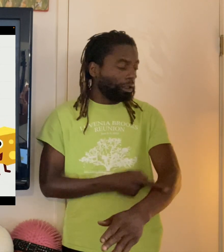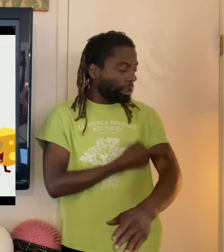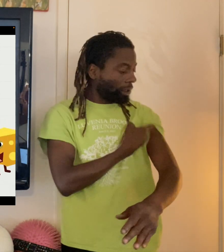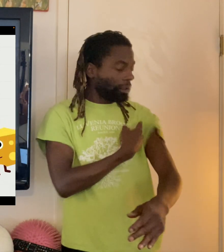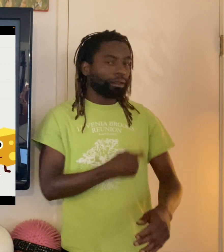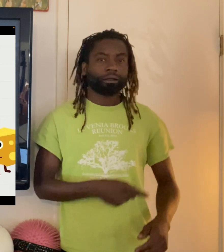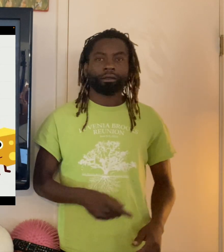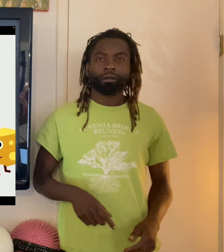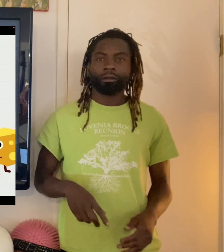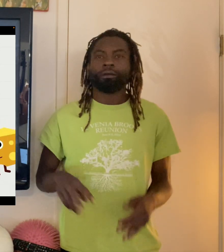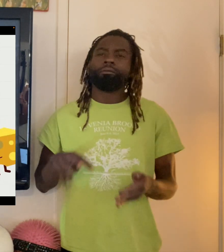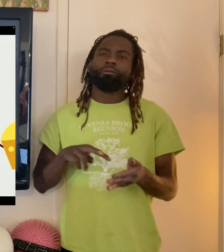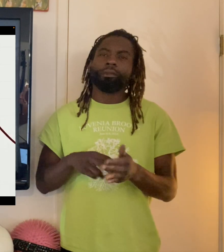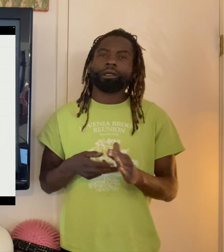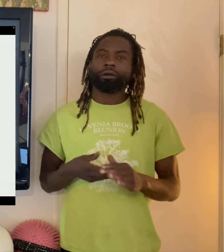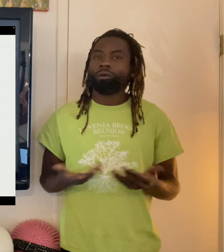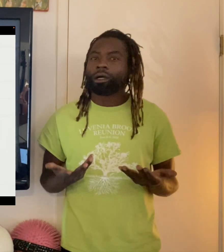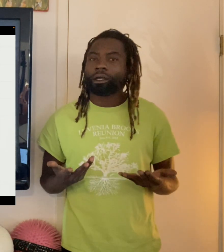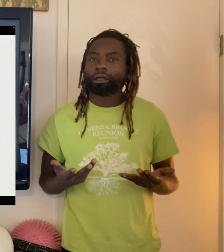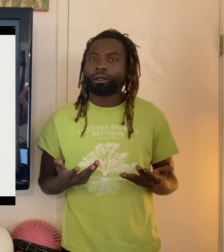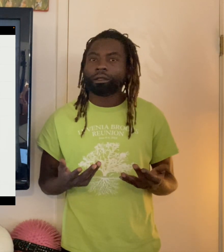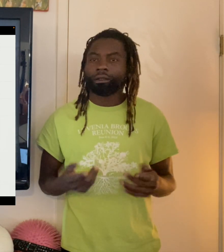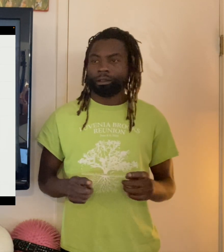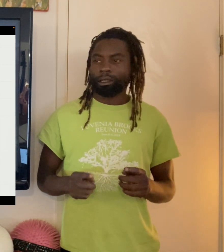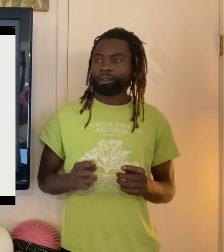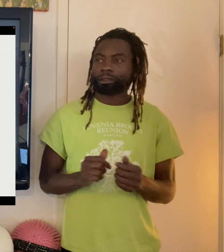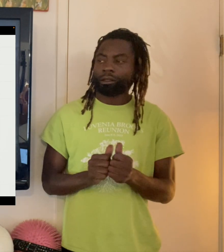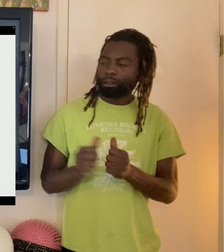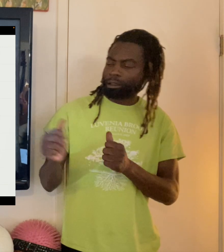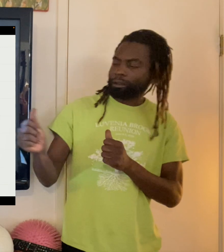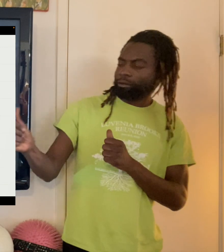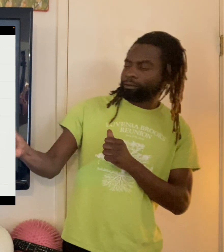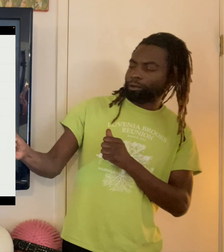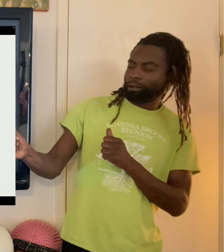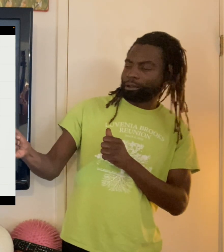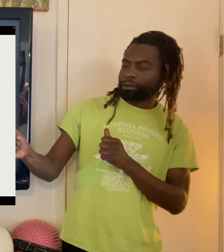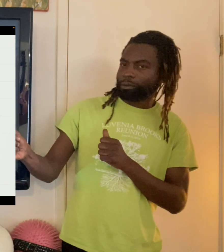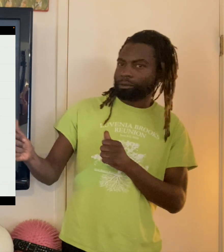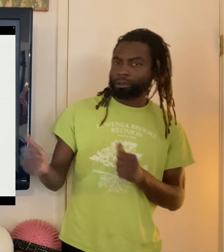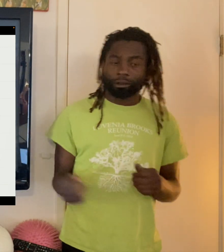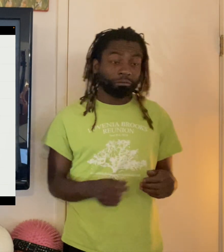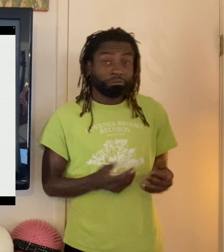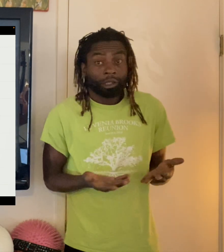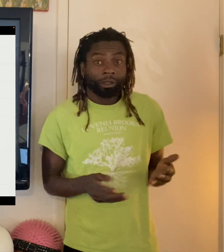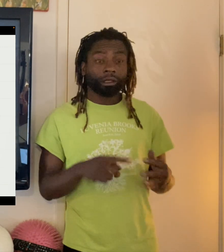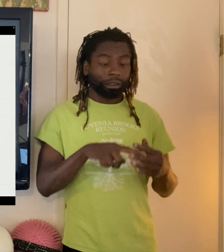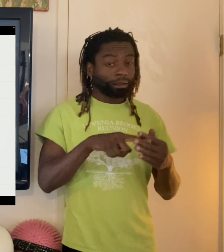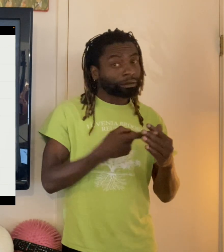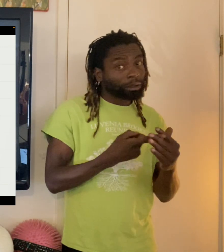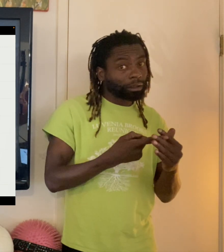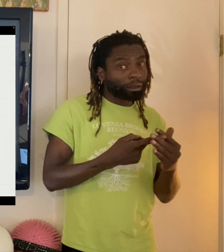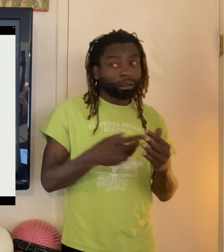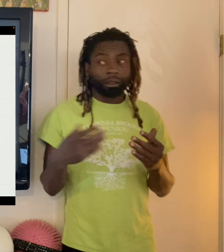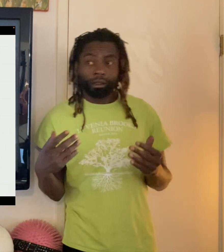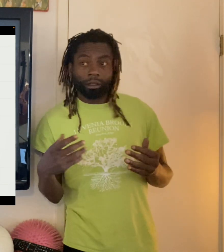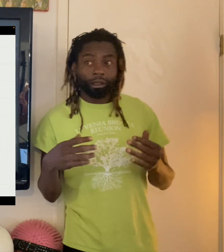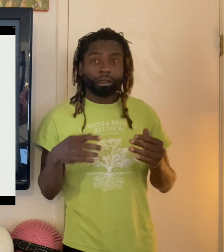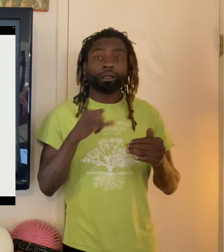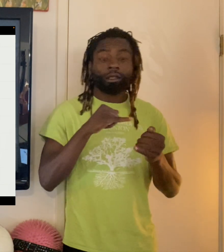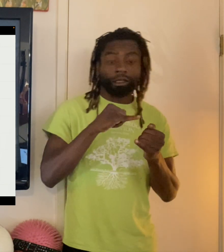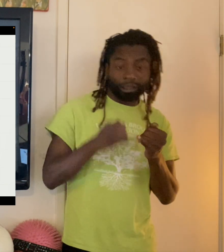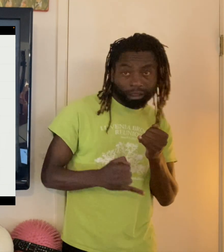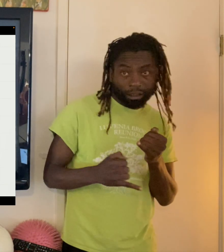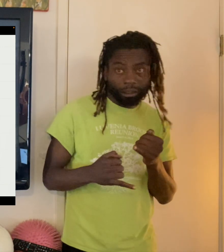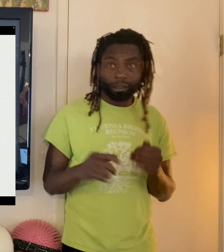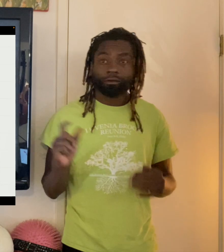length. Length is the distance between 2 points, like how far it is between the start and